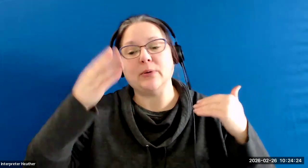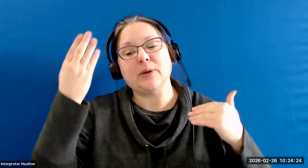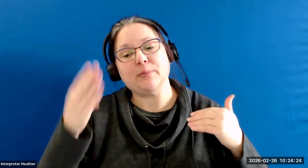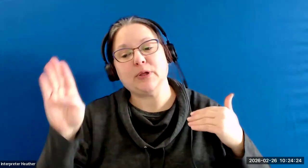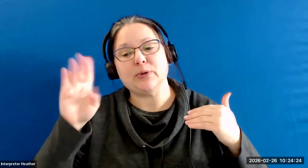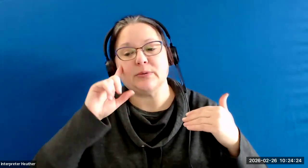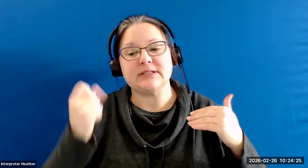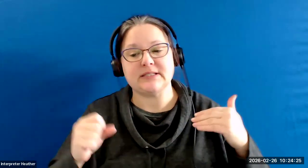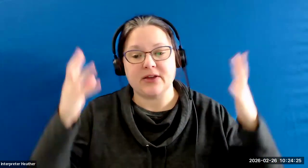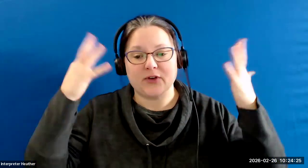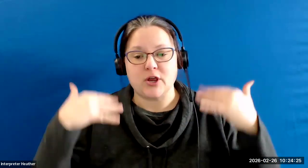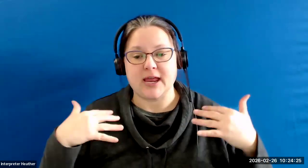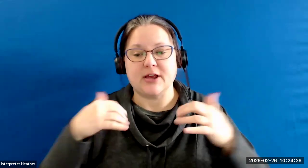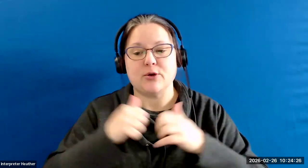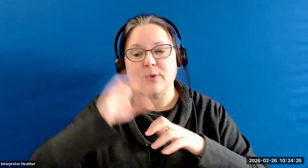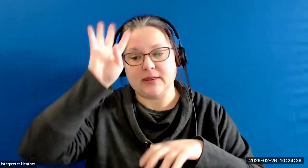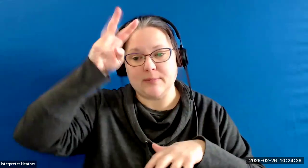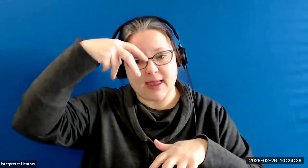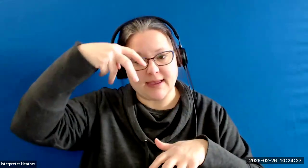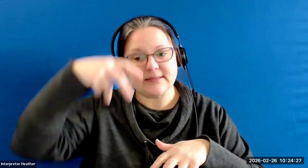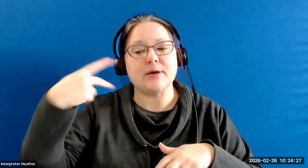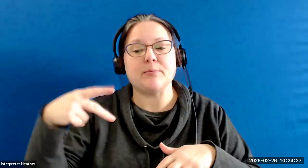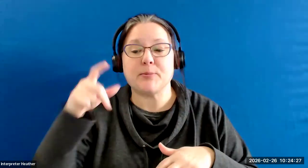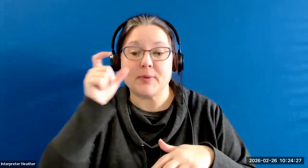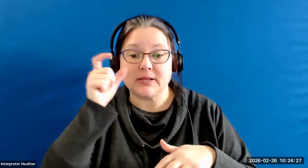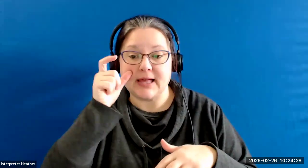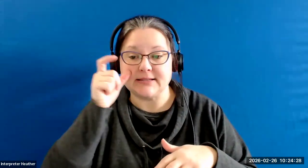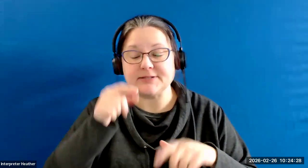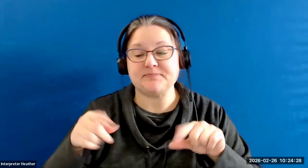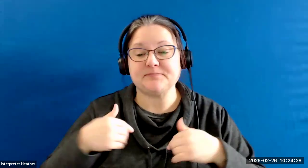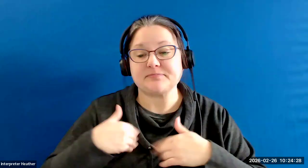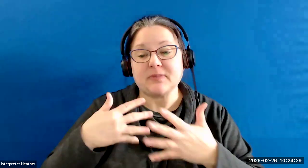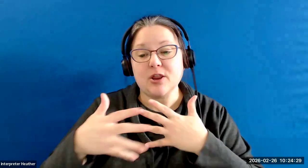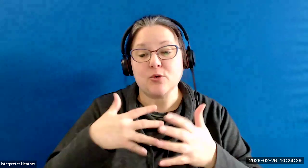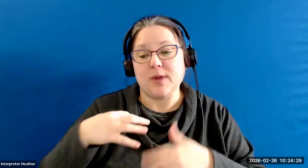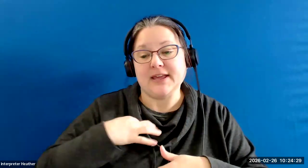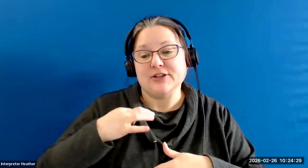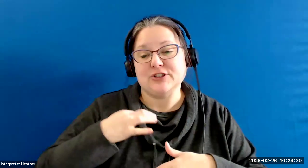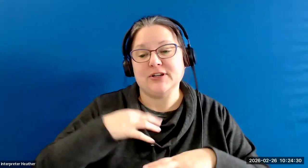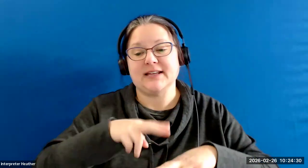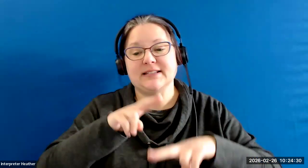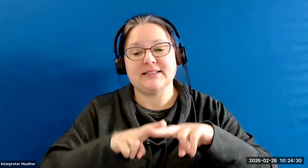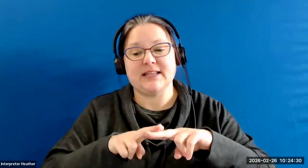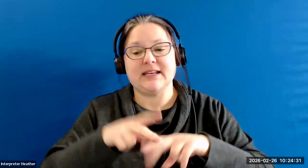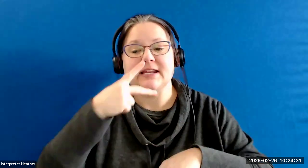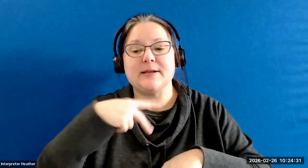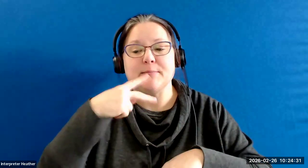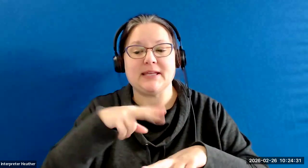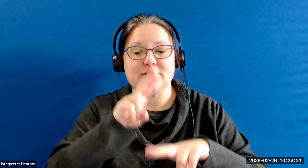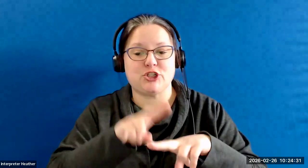with bangs and lavender glasses, wearing a gray shirt and sitting in a pink wingback chair.